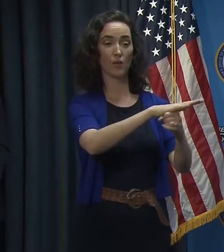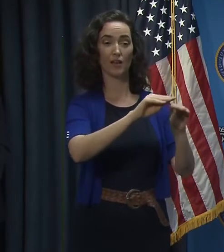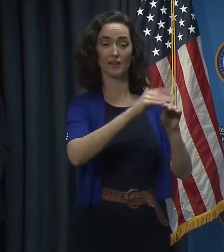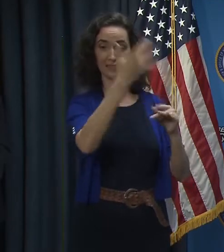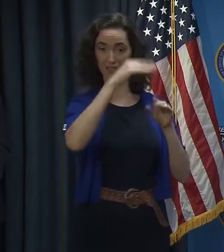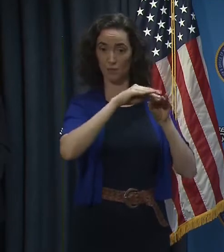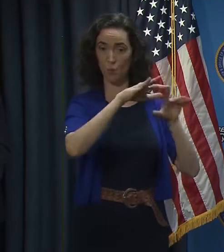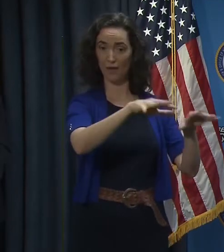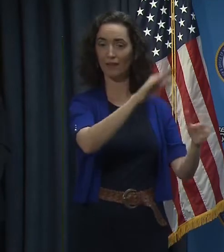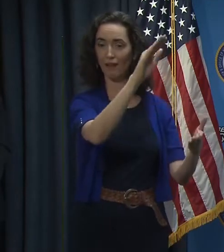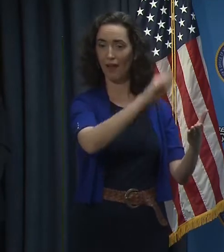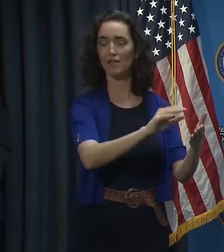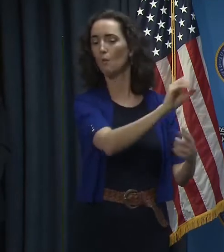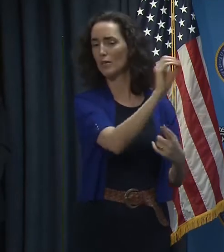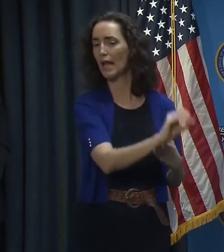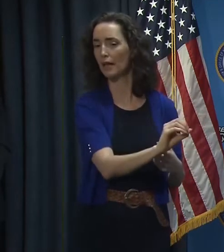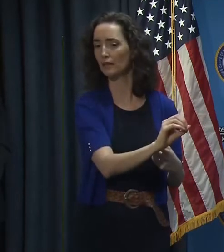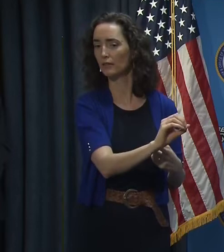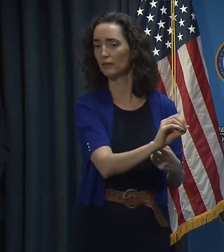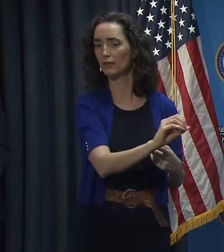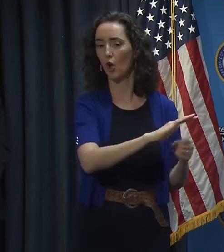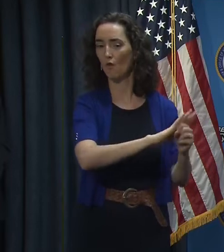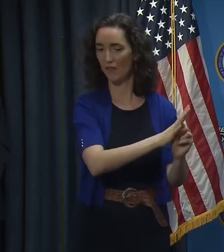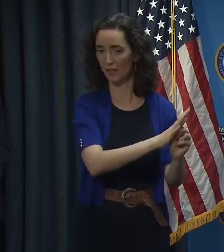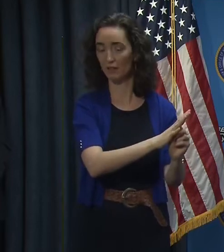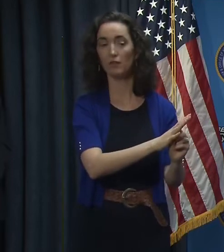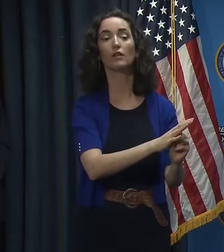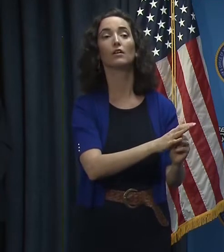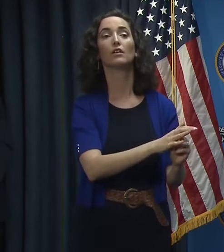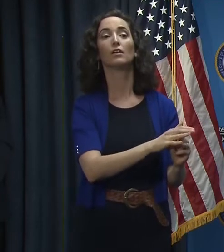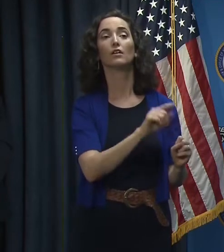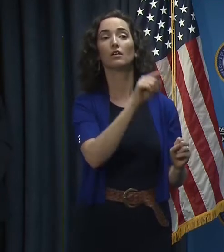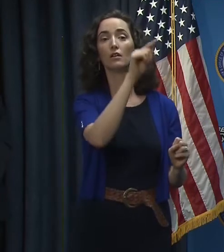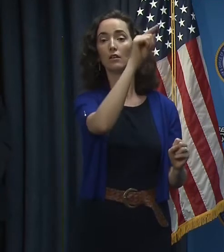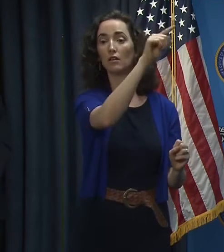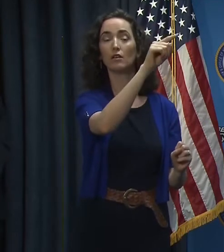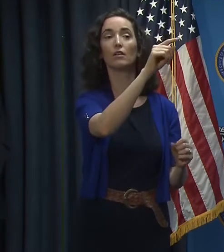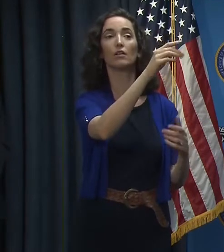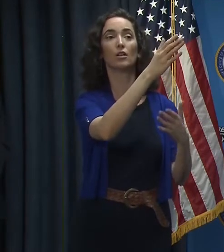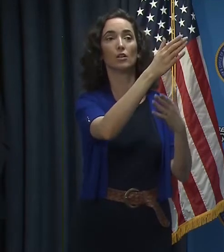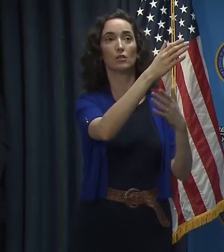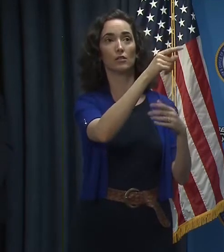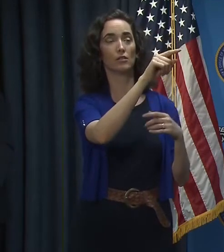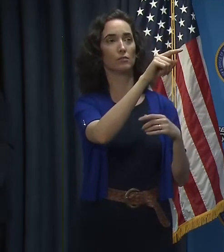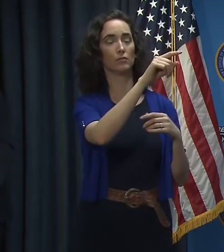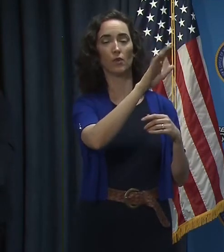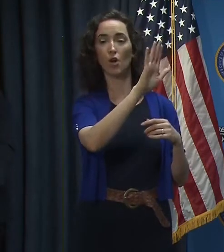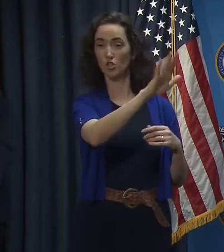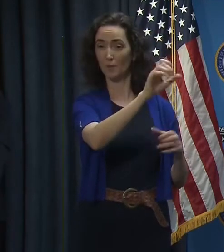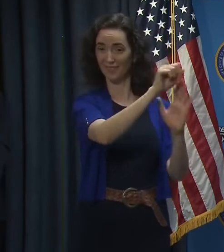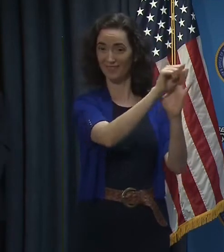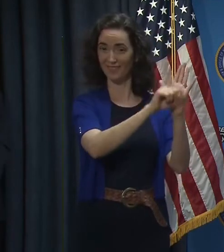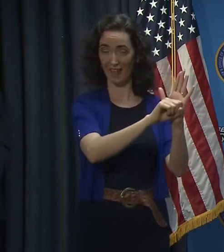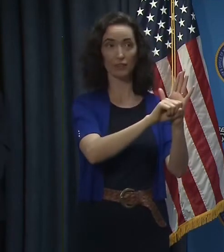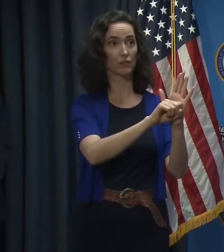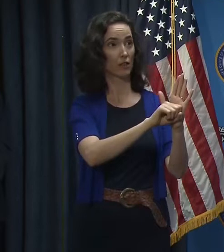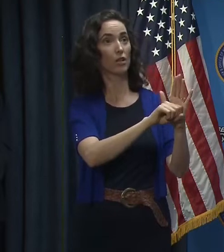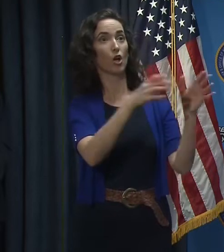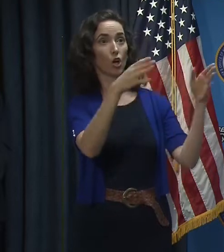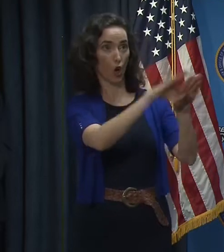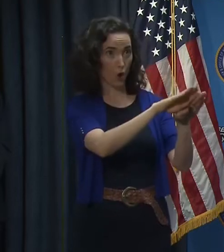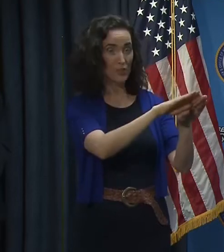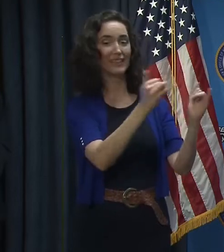cases, especially on a per capita basis, who are reopening their economy to some restrictions that are actually still more restrictive than what we've been